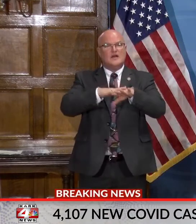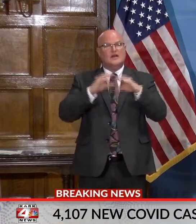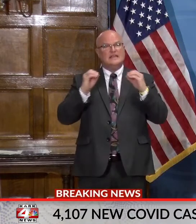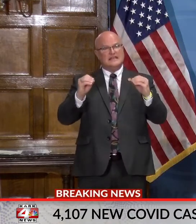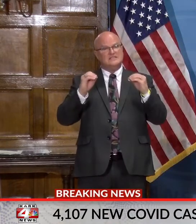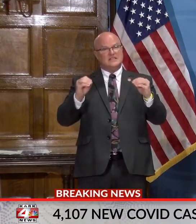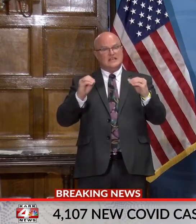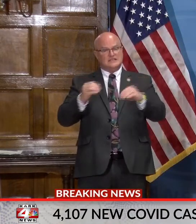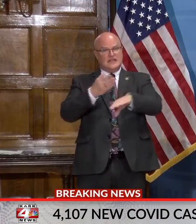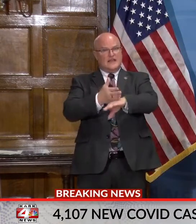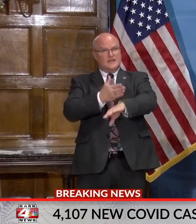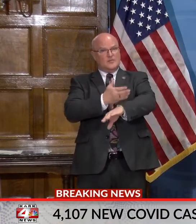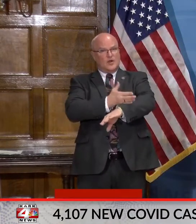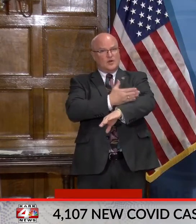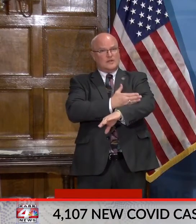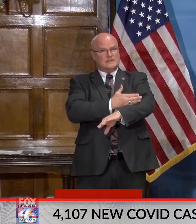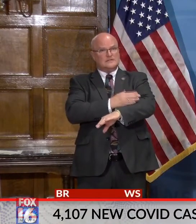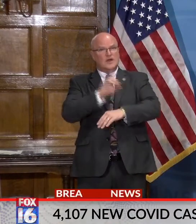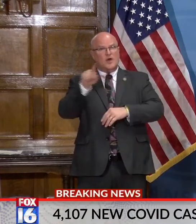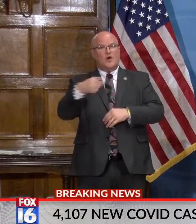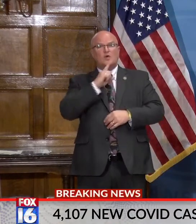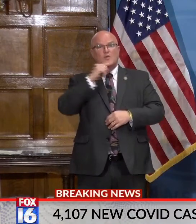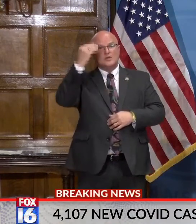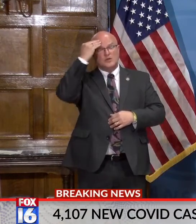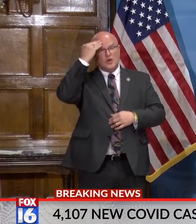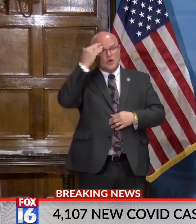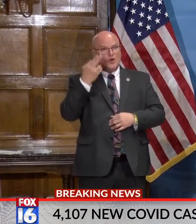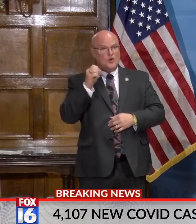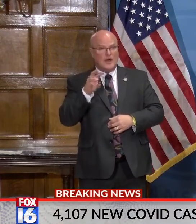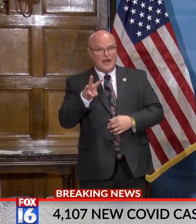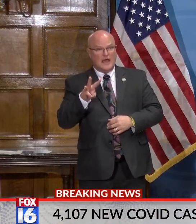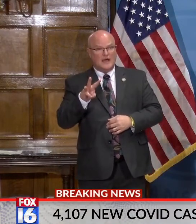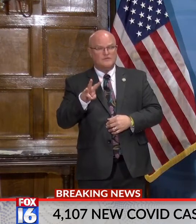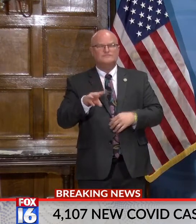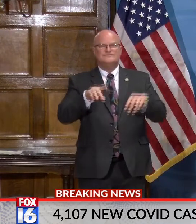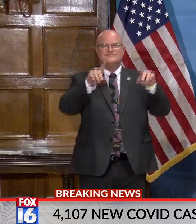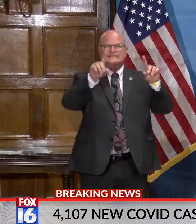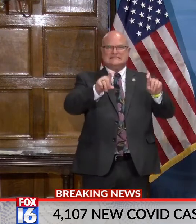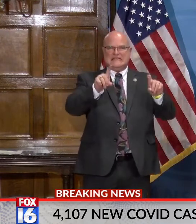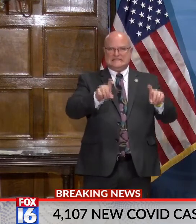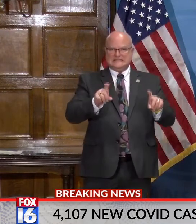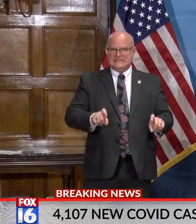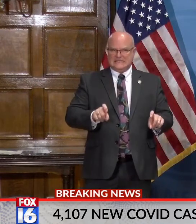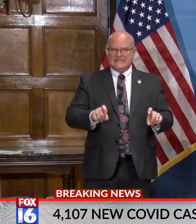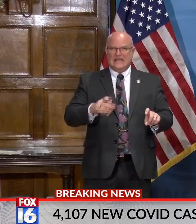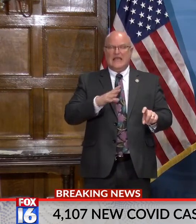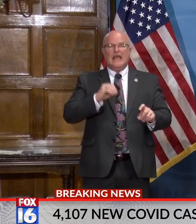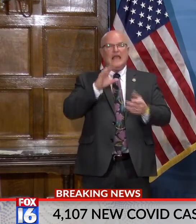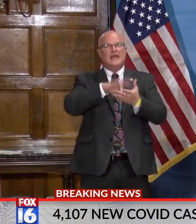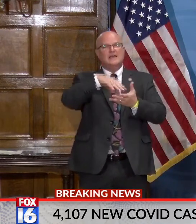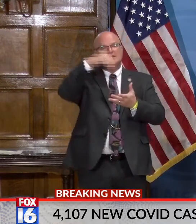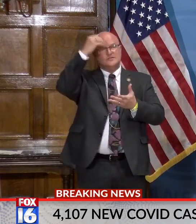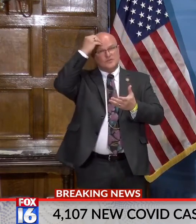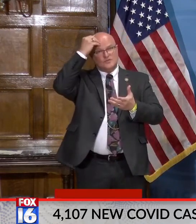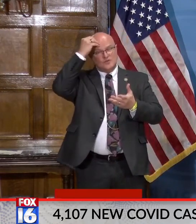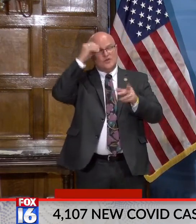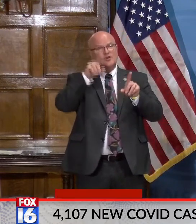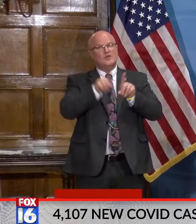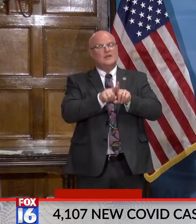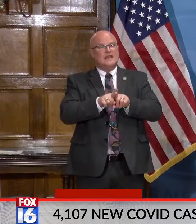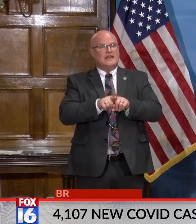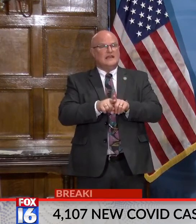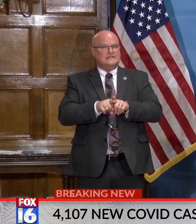and their progress. And you only really know that by testing, and you'll learn as